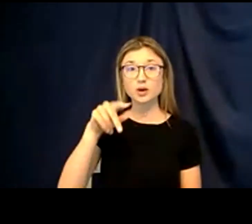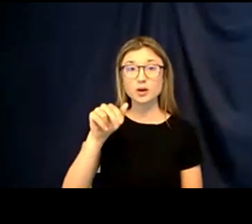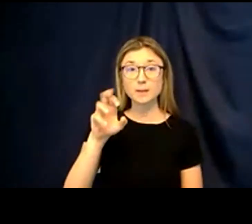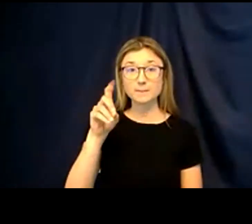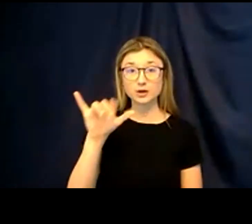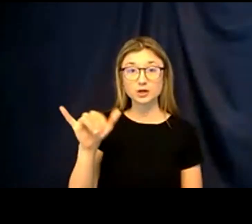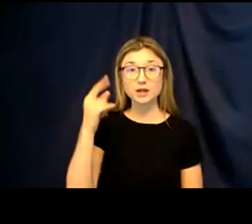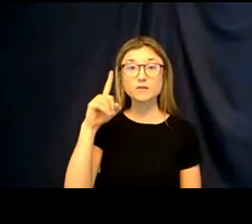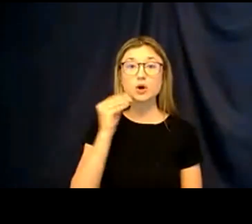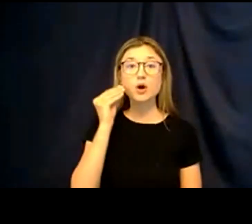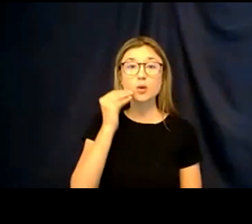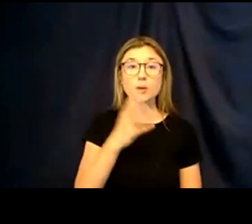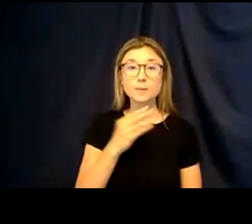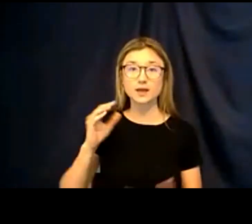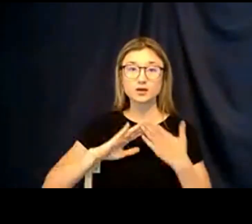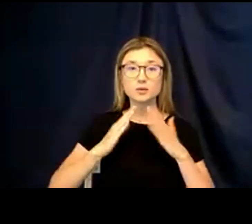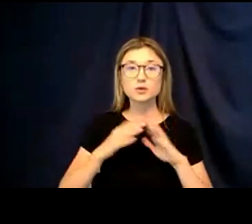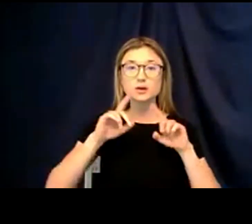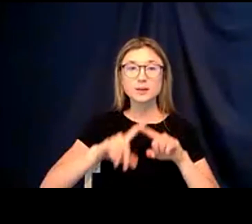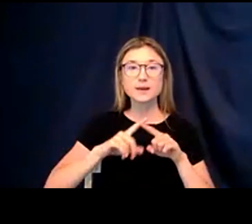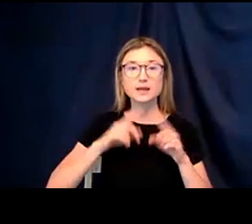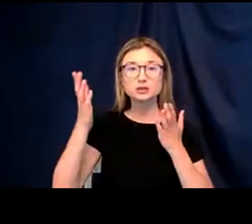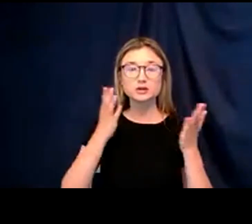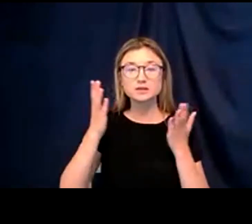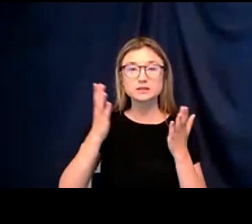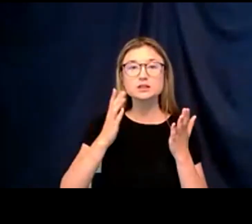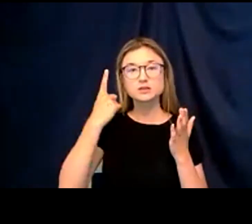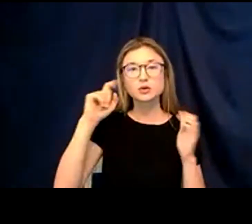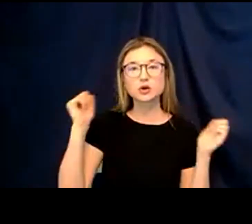services across service systems